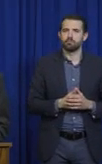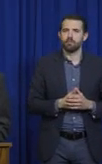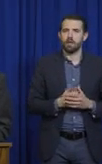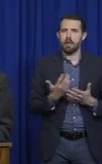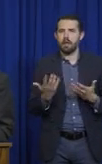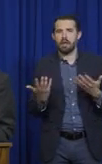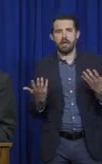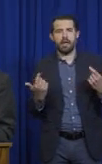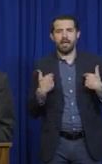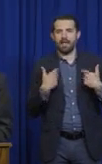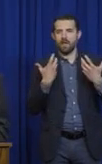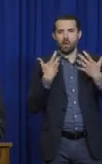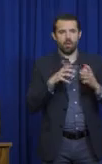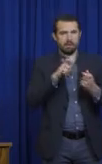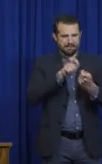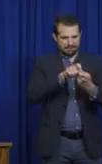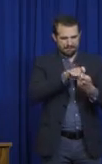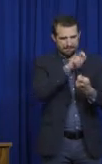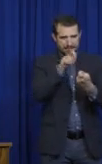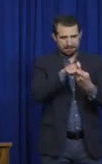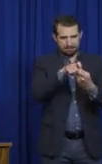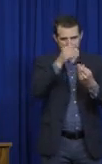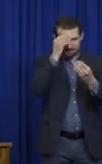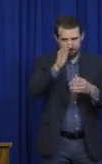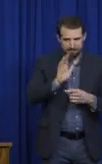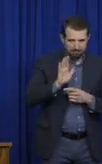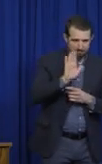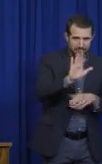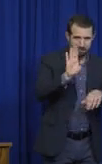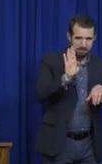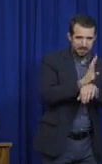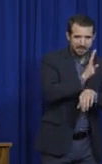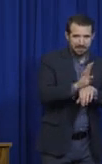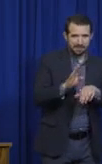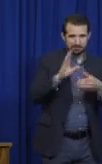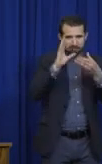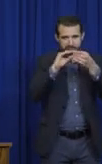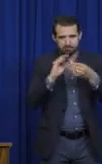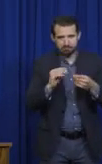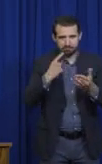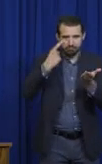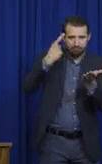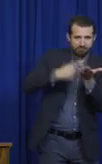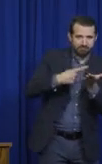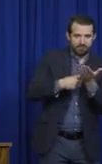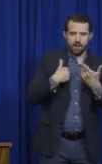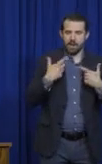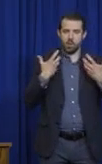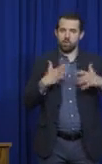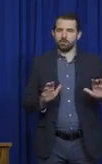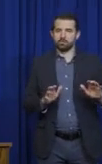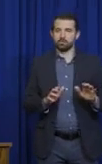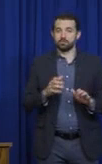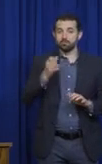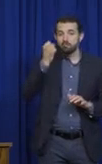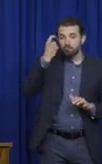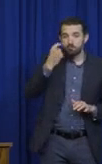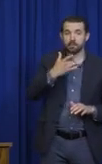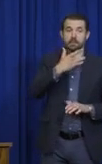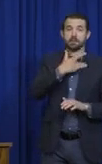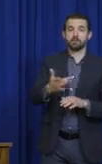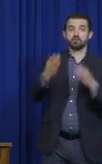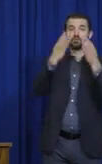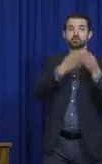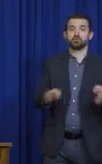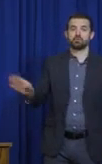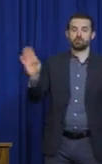give specific information about particular companies, but in general, if an employer had to close their business